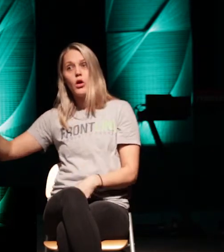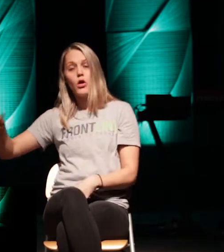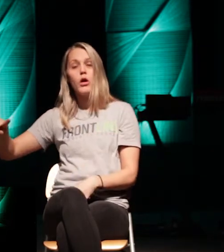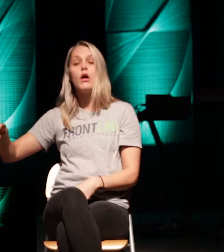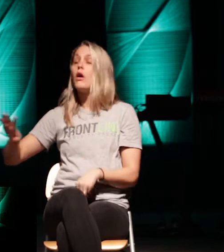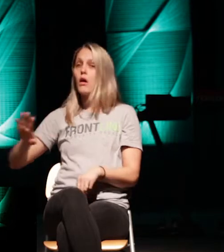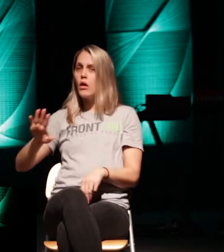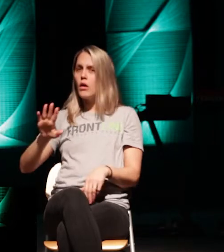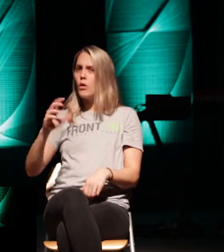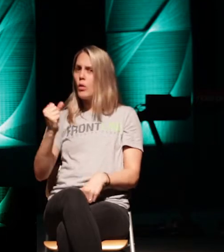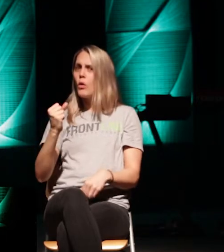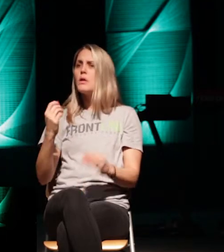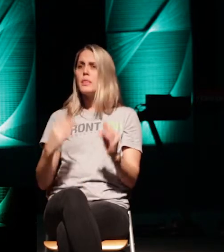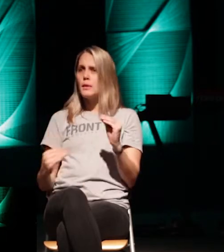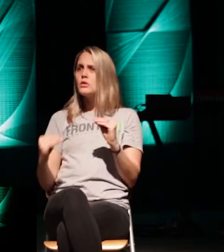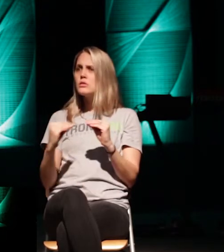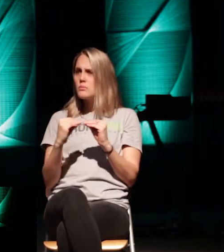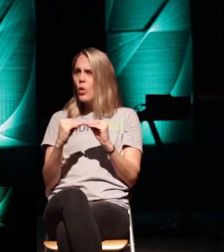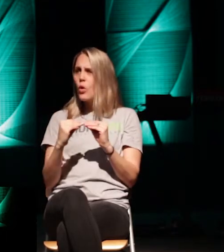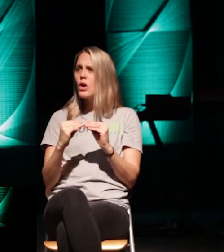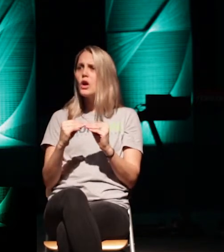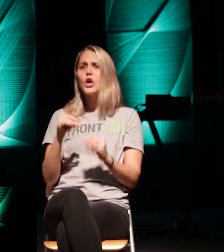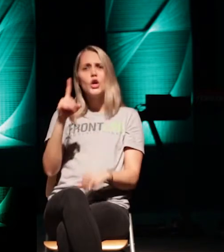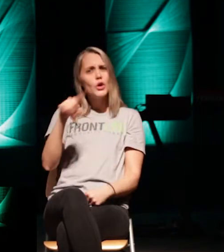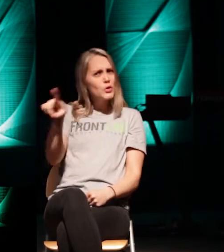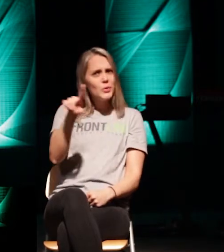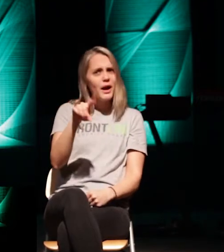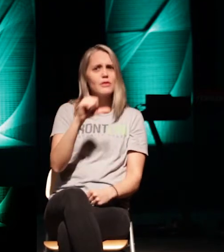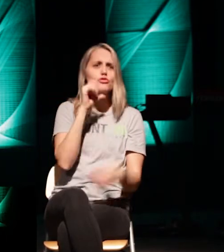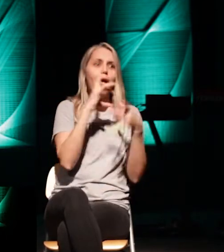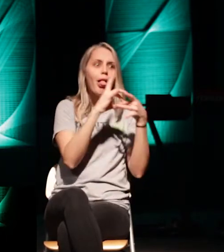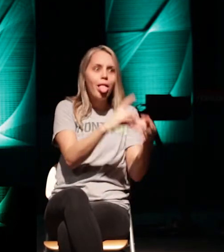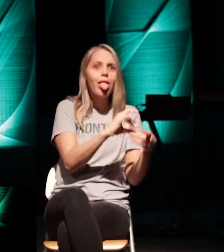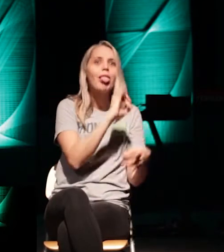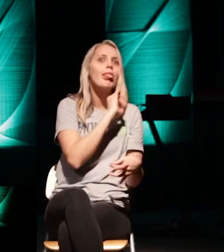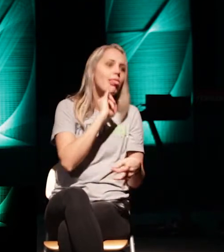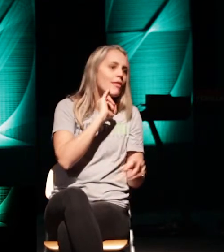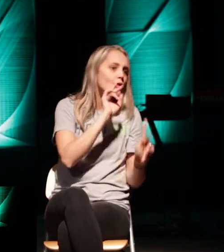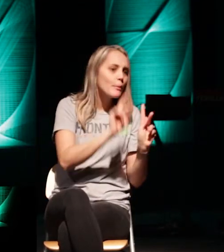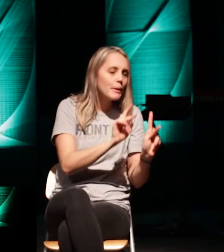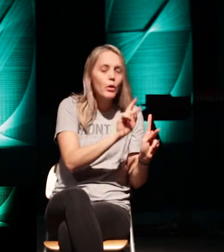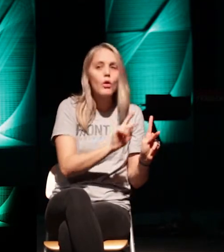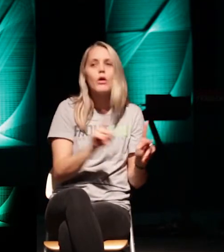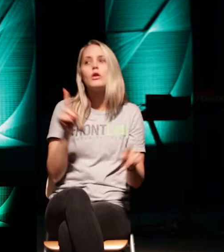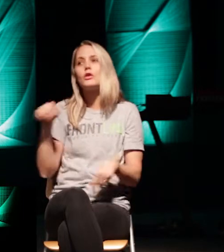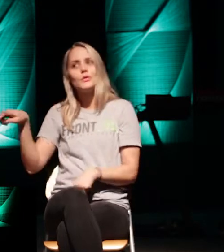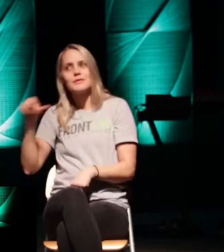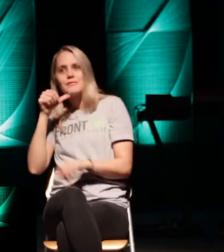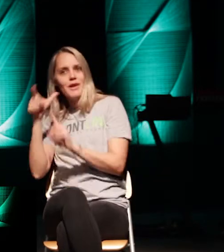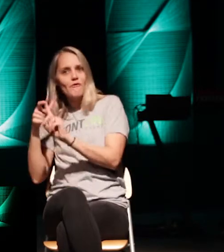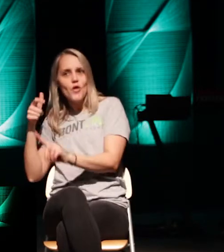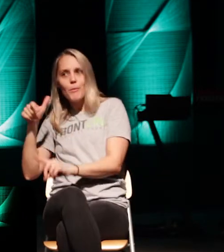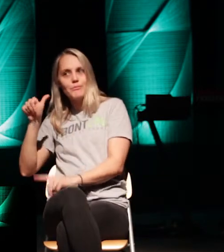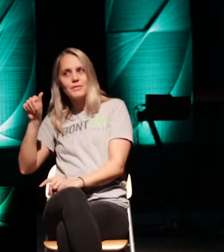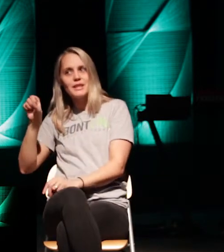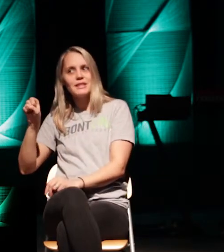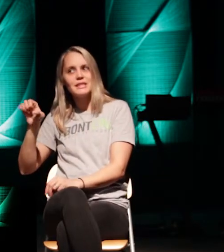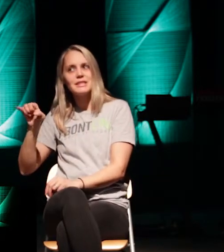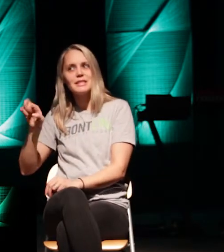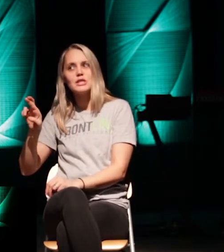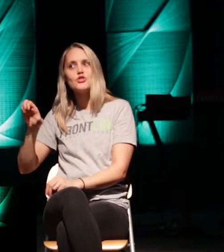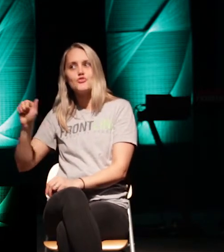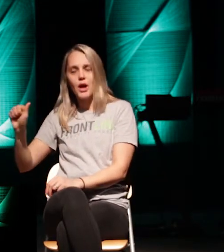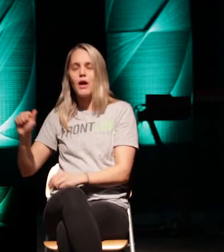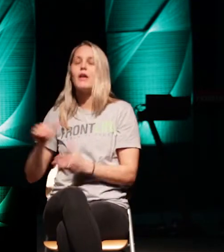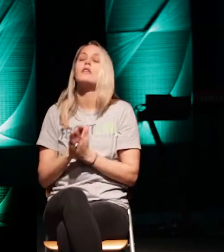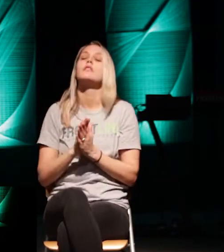stop there because none of us in the room most likely are Israelites or Assyrians. So let's zoom out one more and just see this through a different